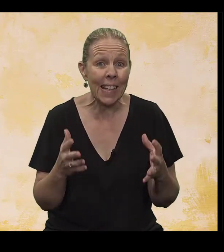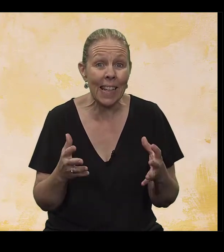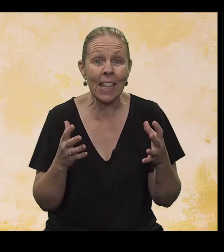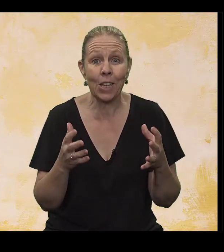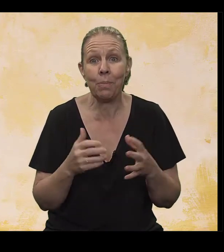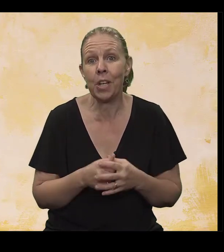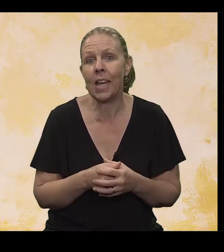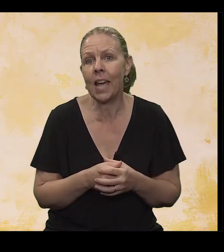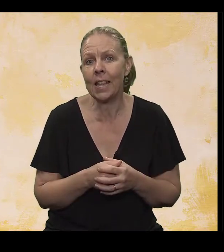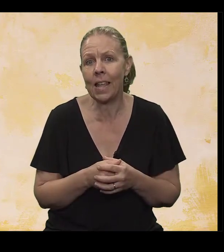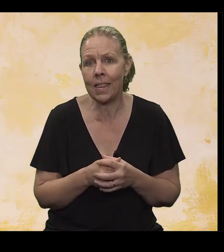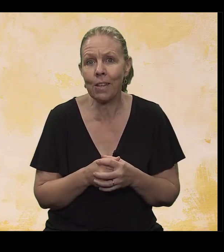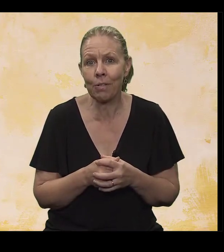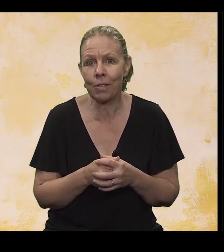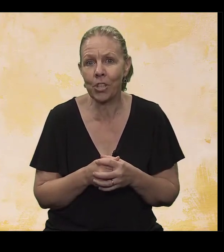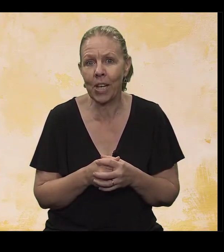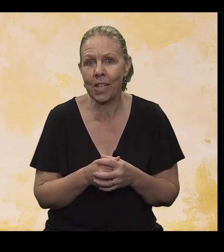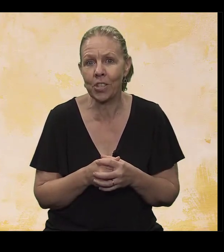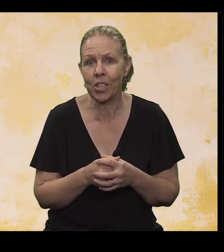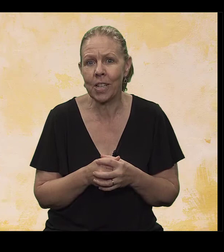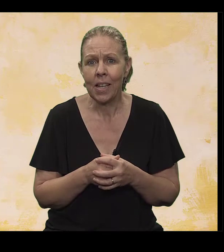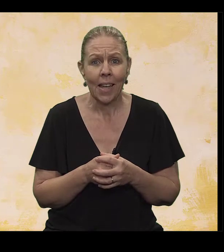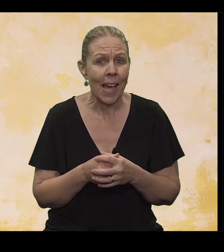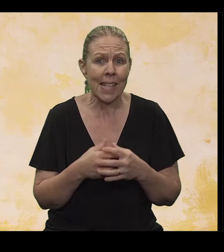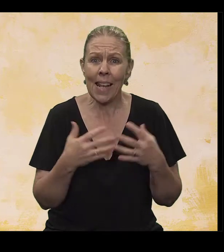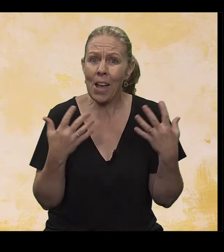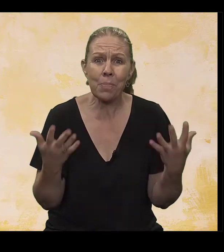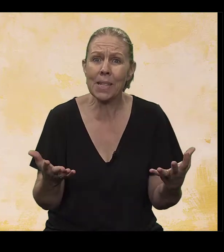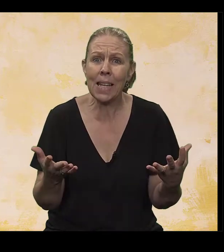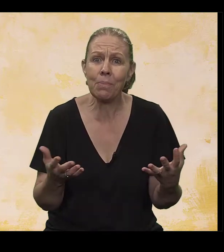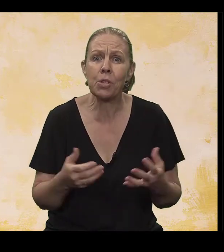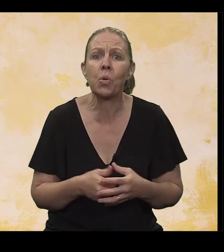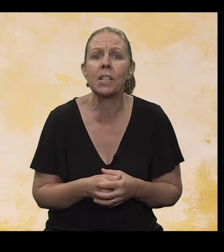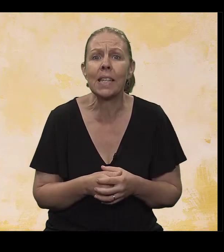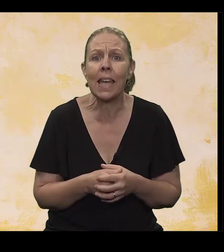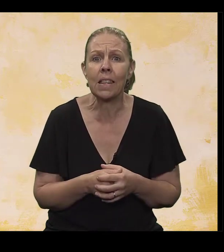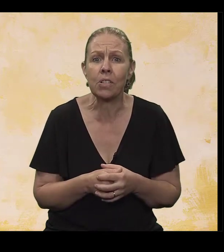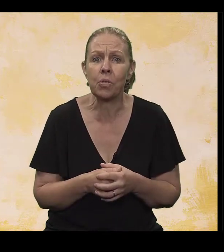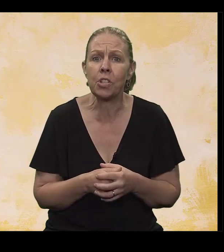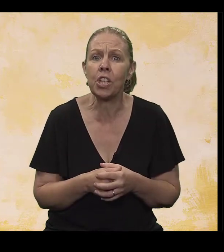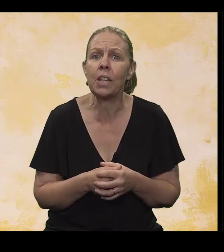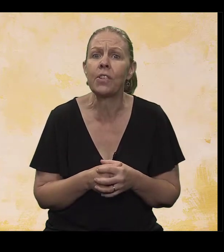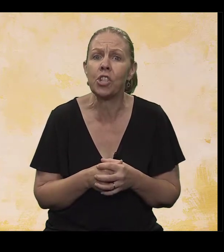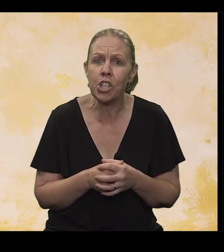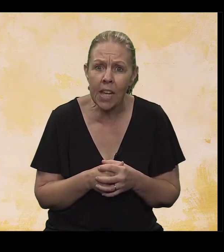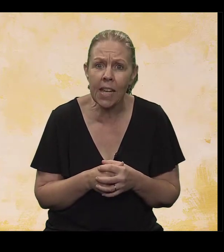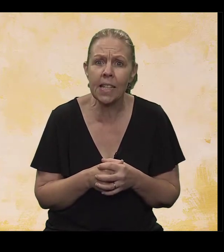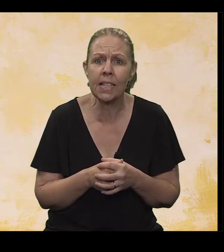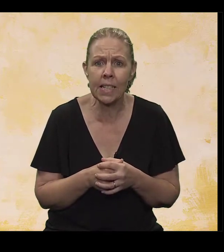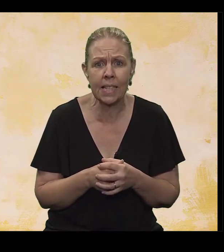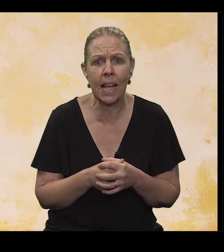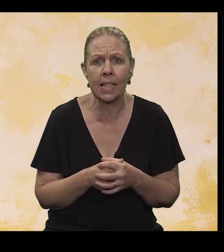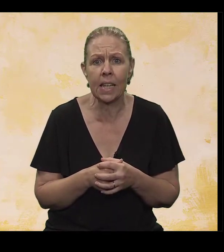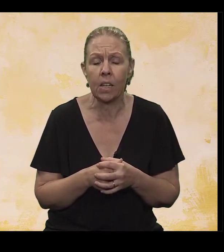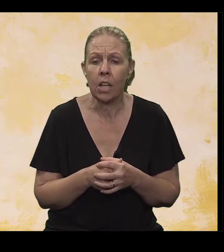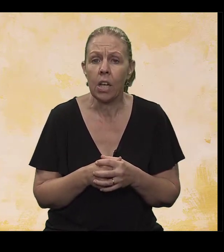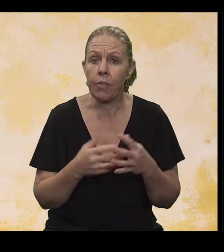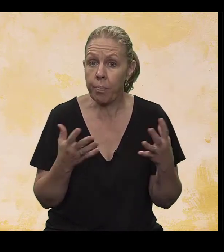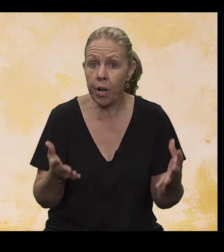clearly communicate their theory of change, as it helps teams work together to achieve a shared understanding of a